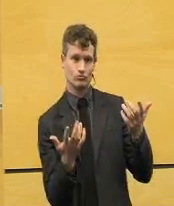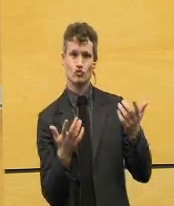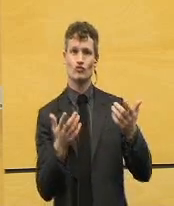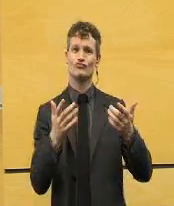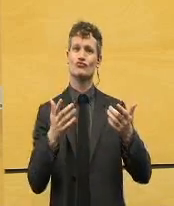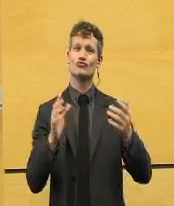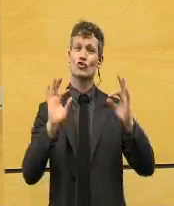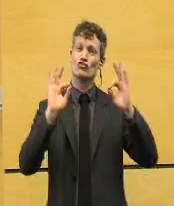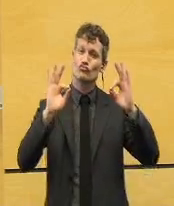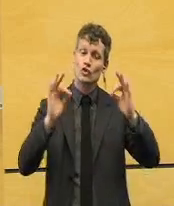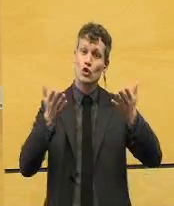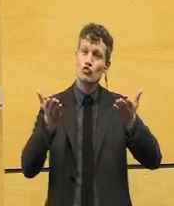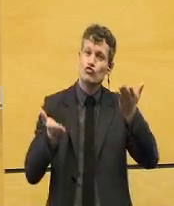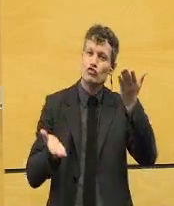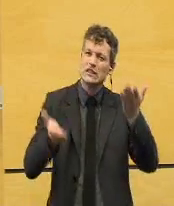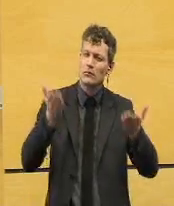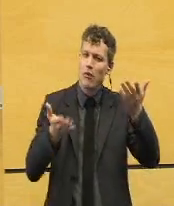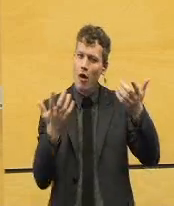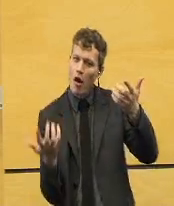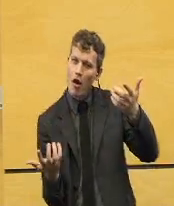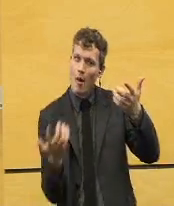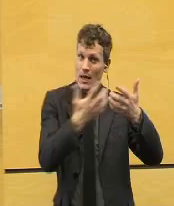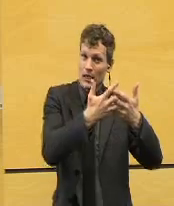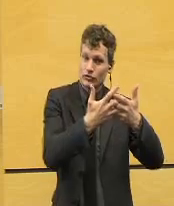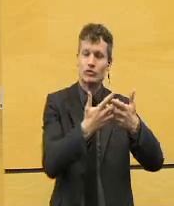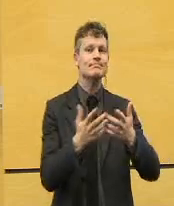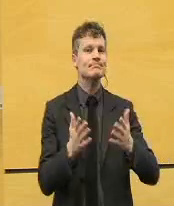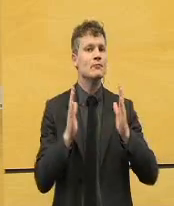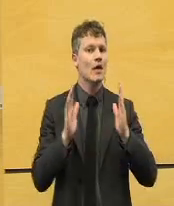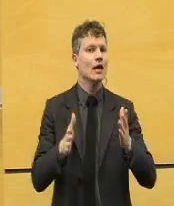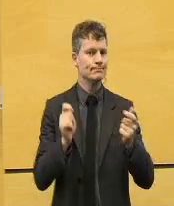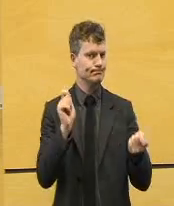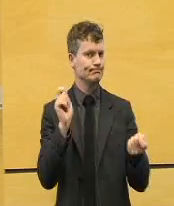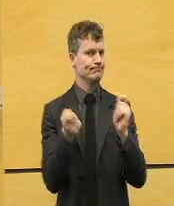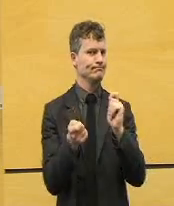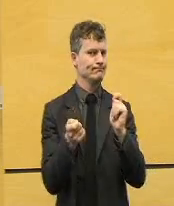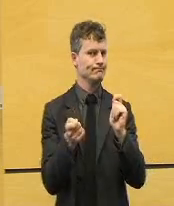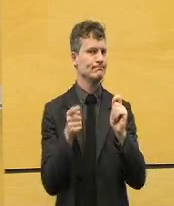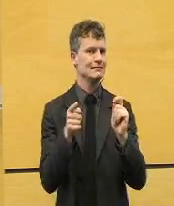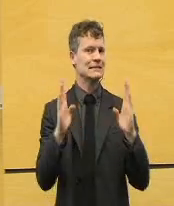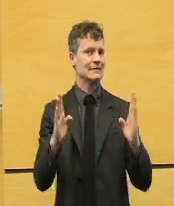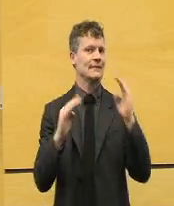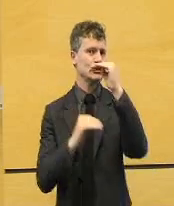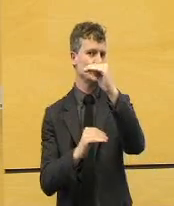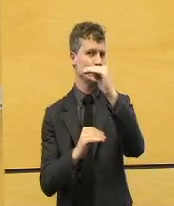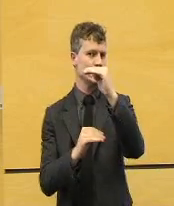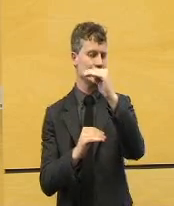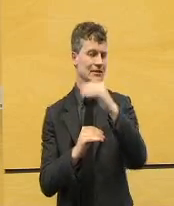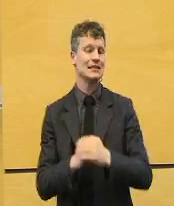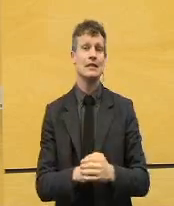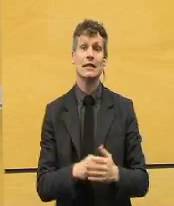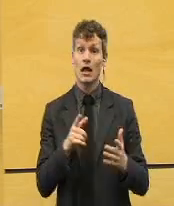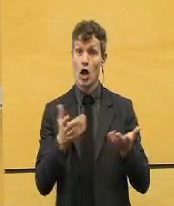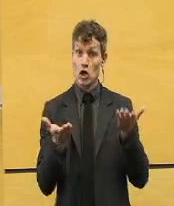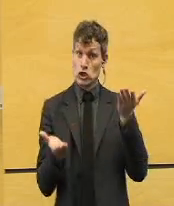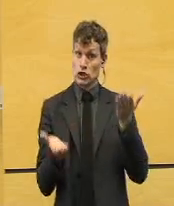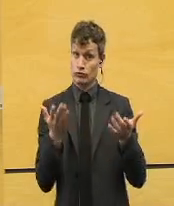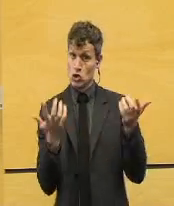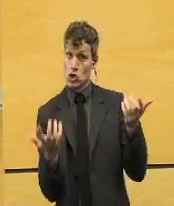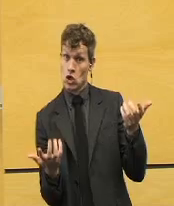accommodation and specifying that denial of reasonable accommodation is a form